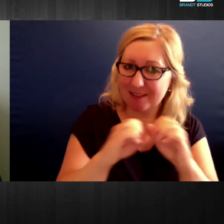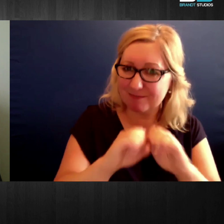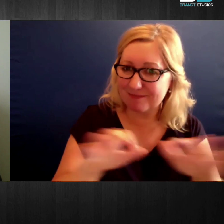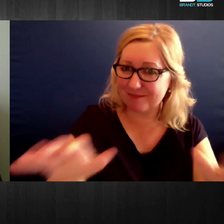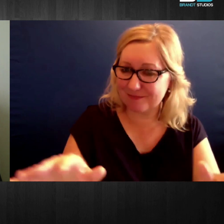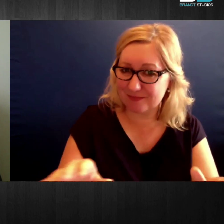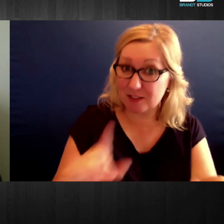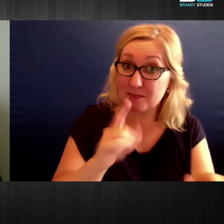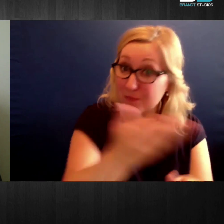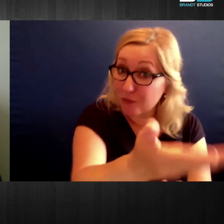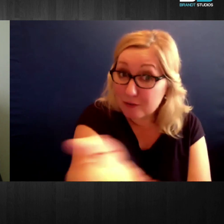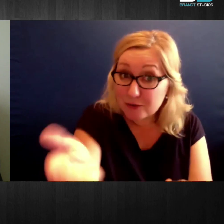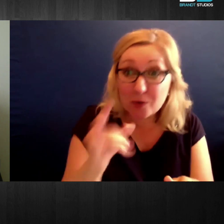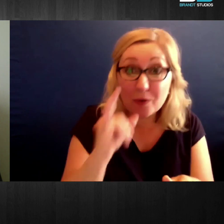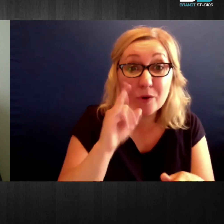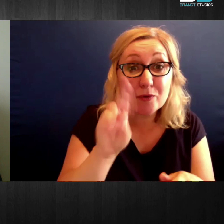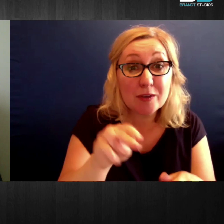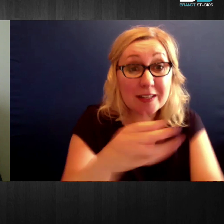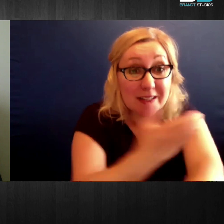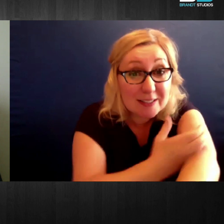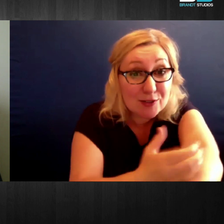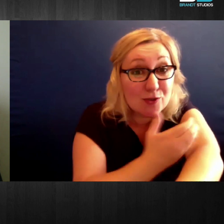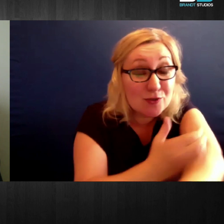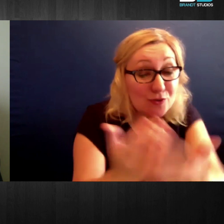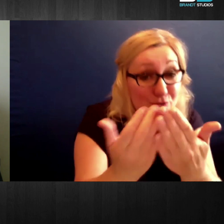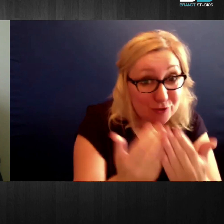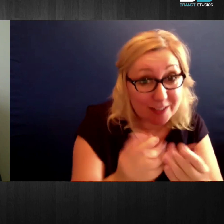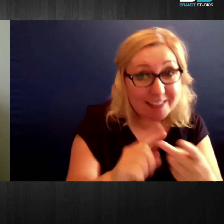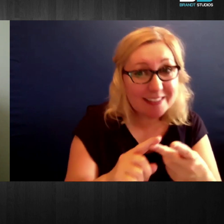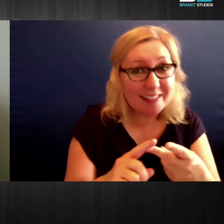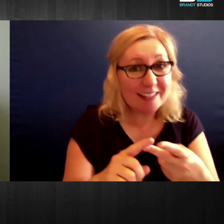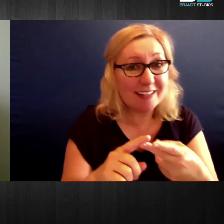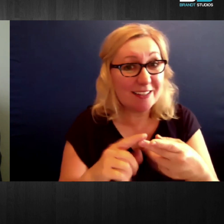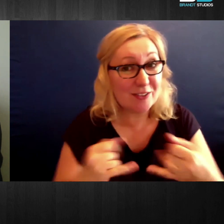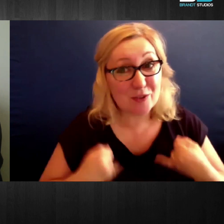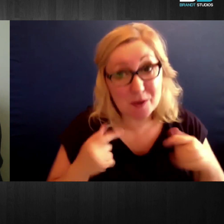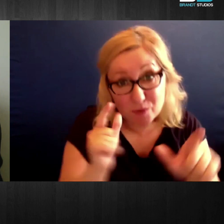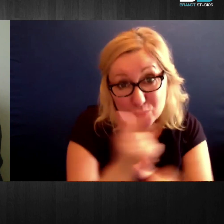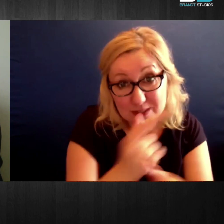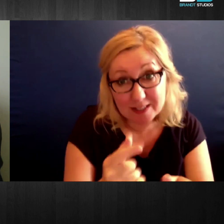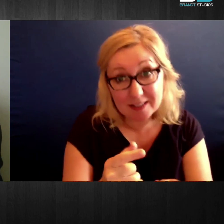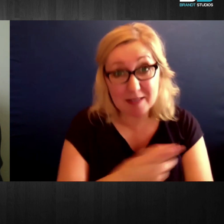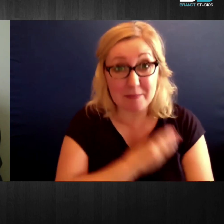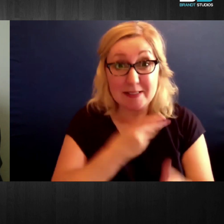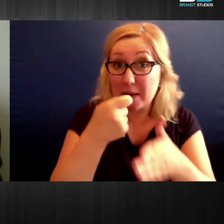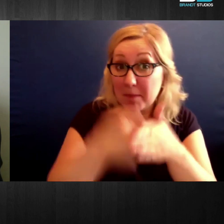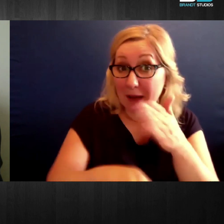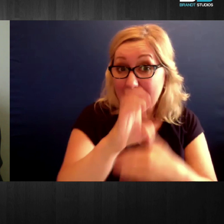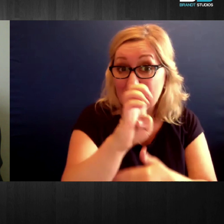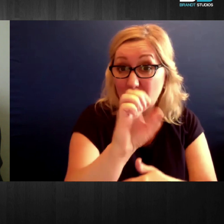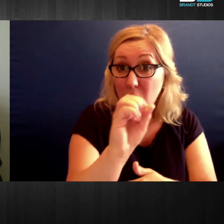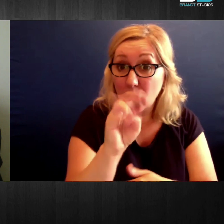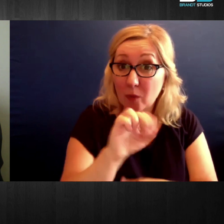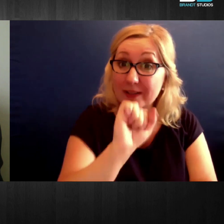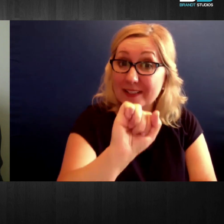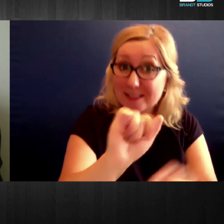sure to buy Owen's EP and support refugee youth. And we've got great conversations coming up. We